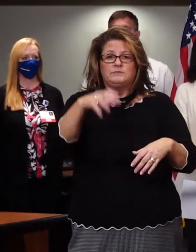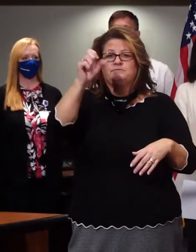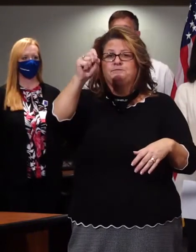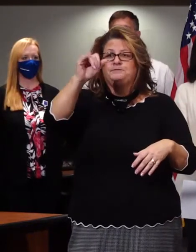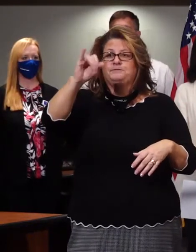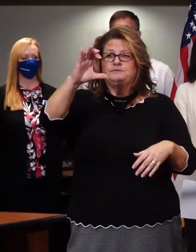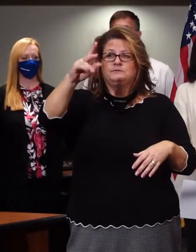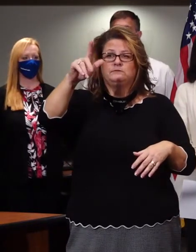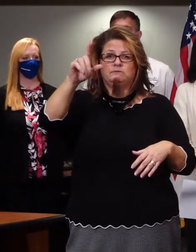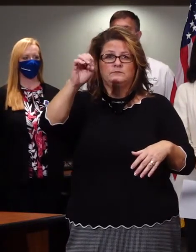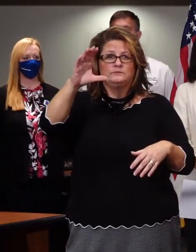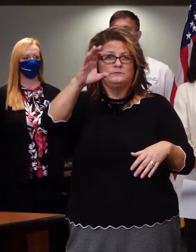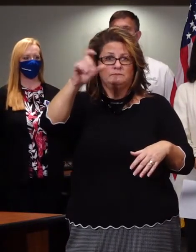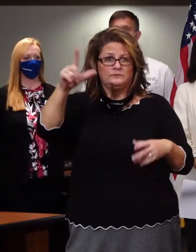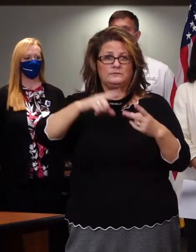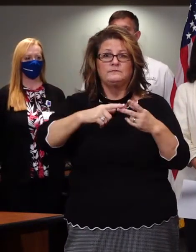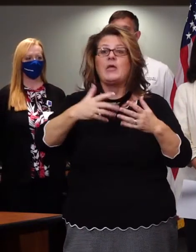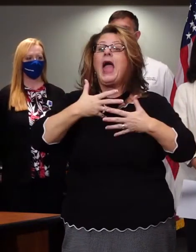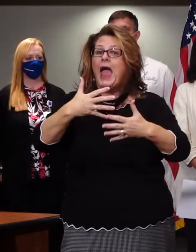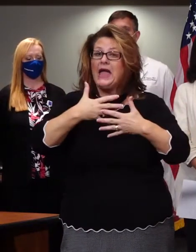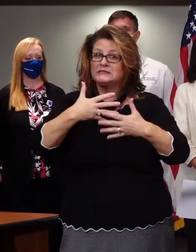cell disease, asthma,